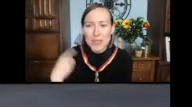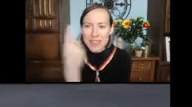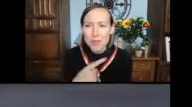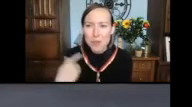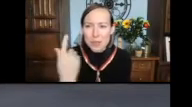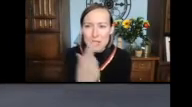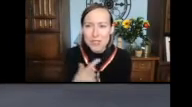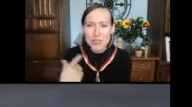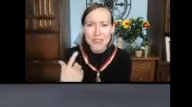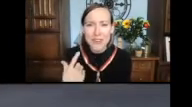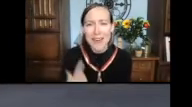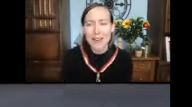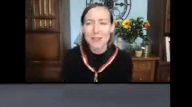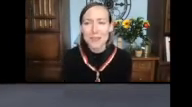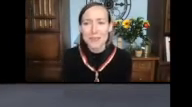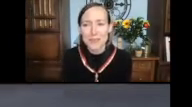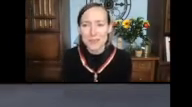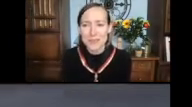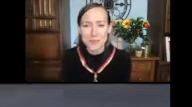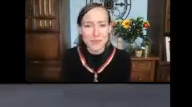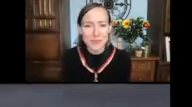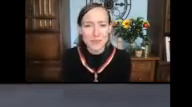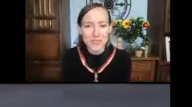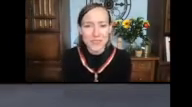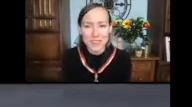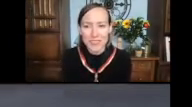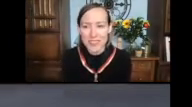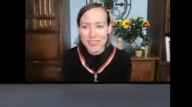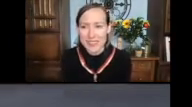What kind of emotion do you think I have?